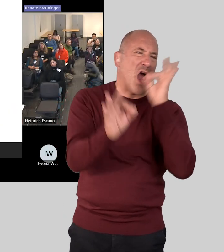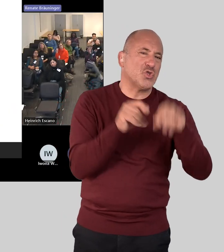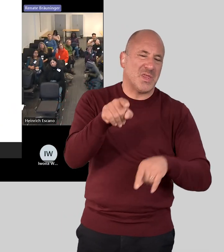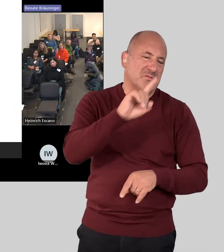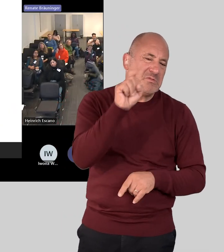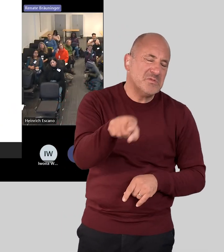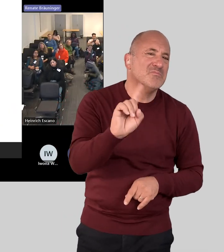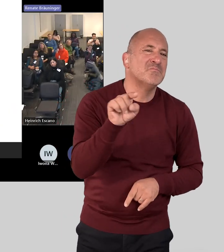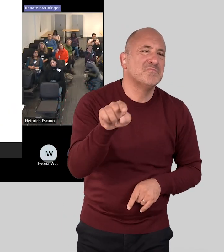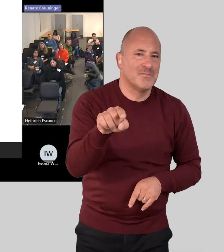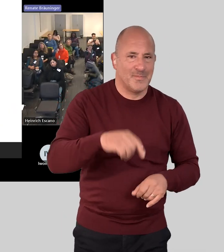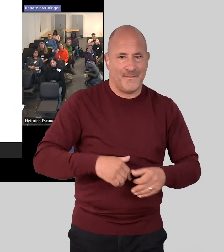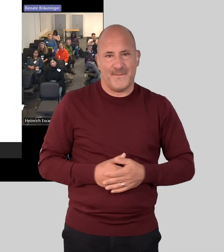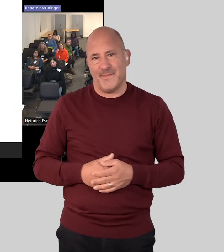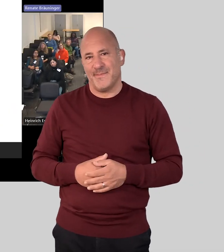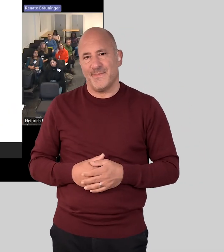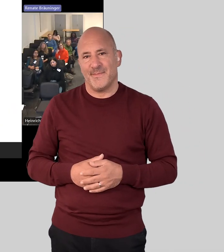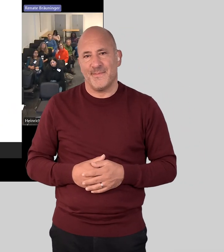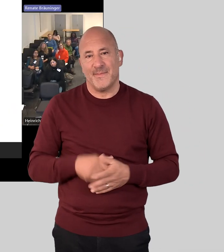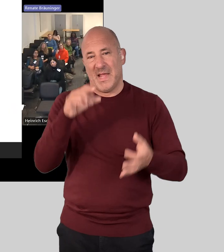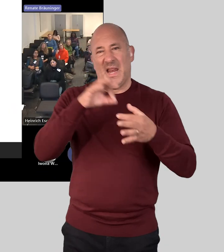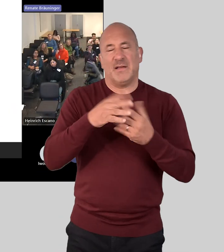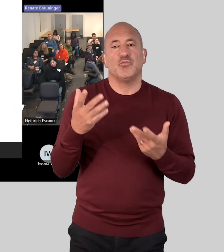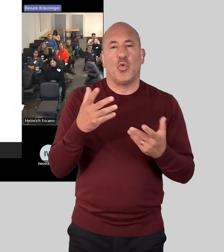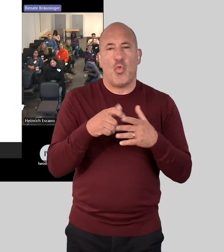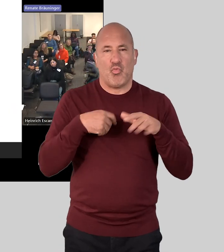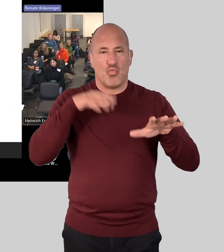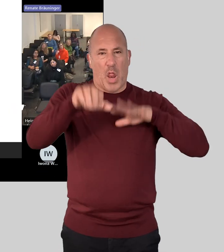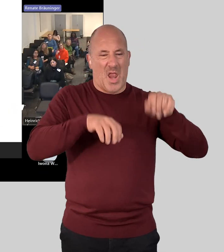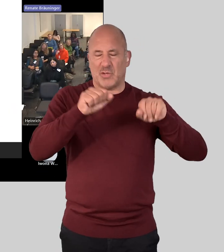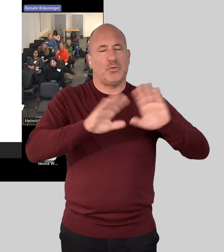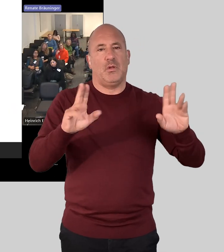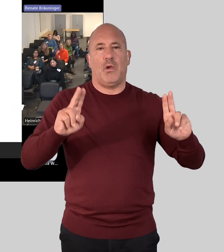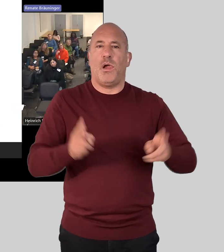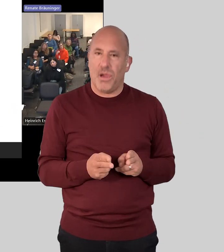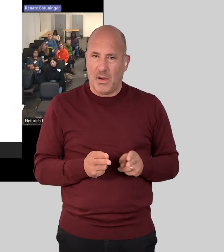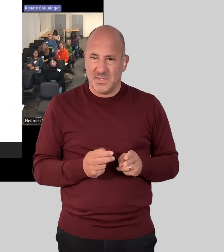reinforcing traditional cultural values, while Beyonce is questioning them.